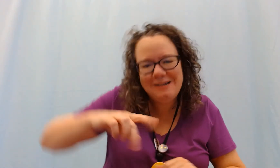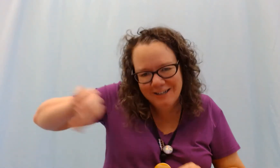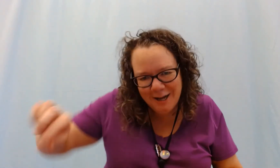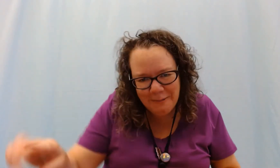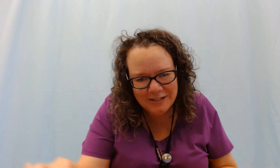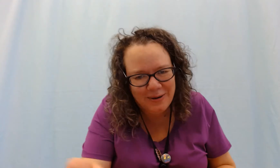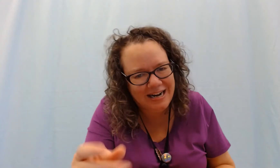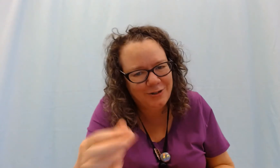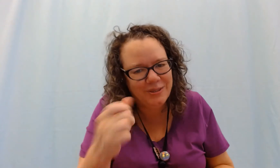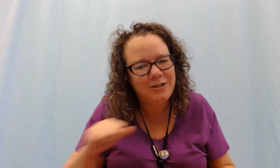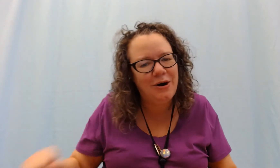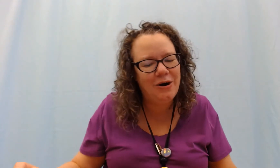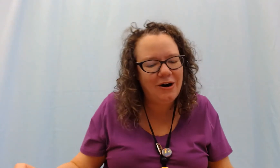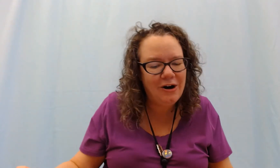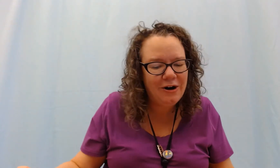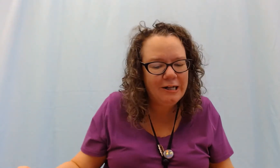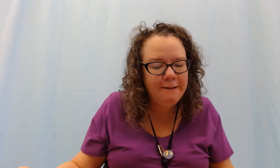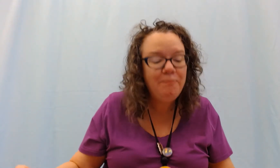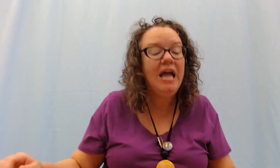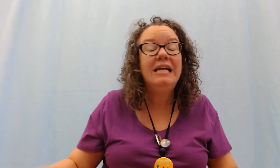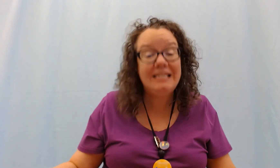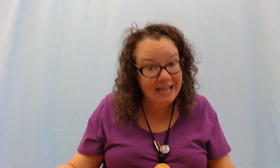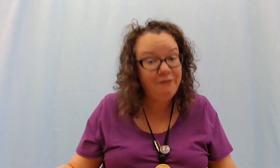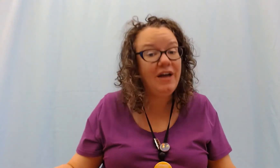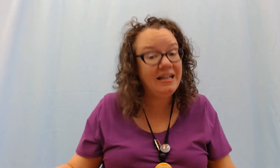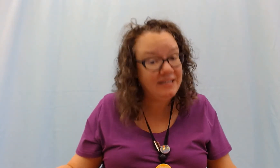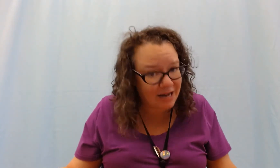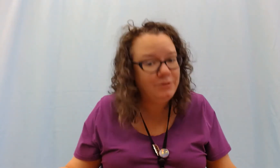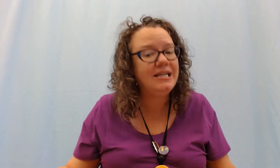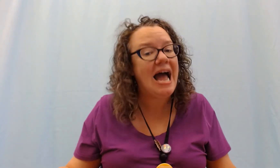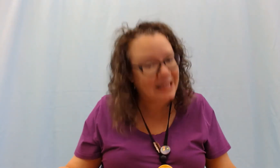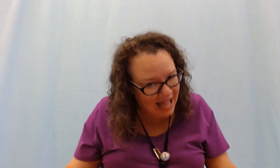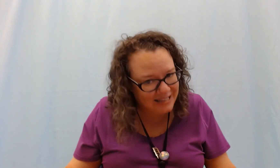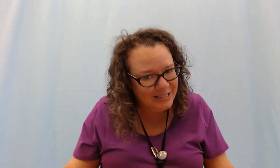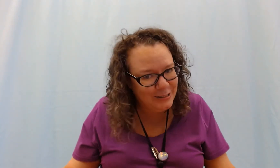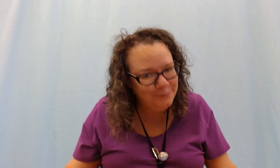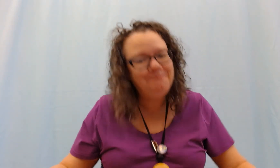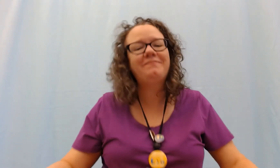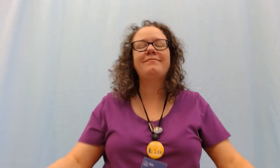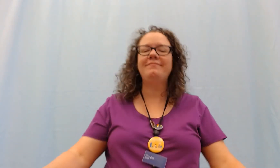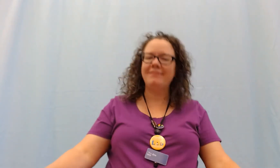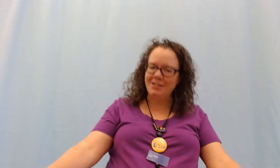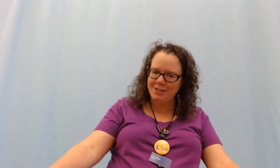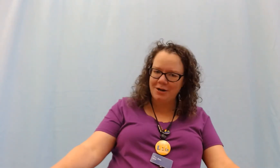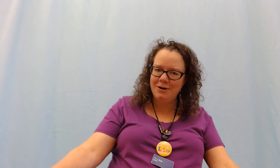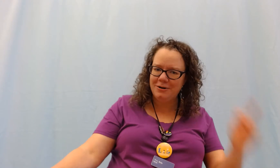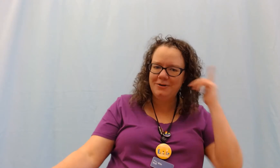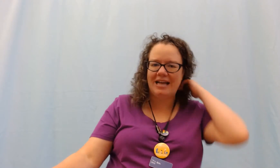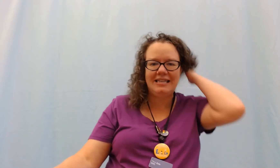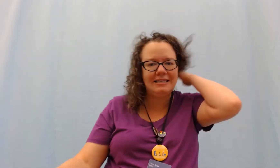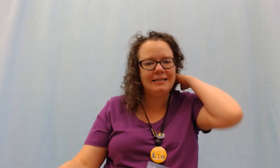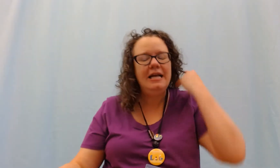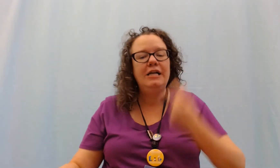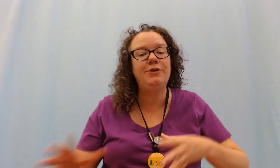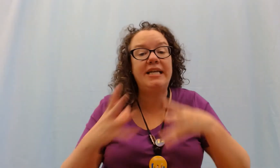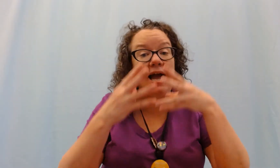The mouse ran into his hole. Safe and sound at last. So that's it. So again,